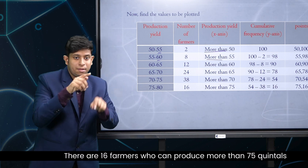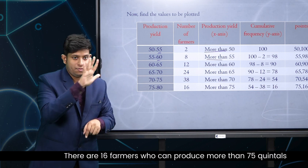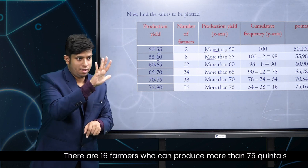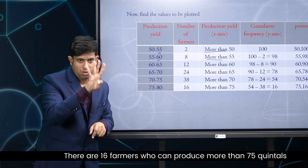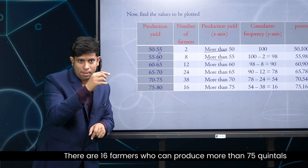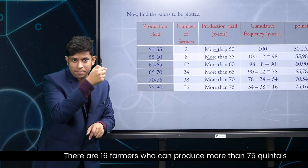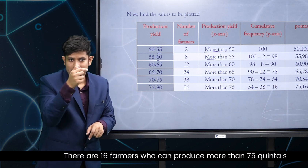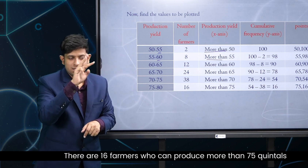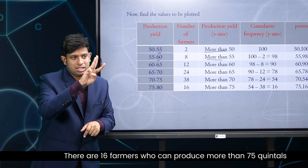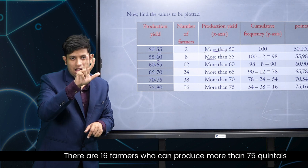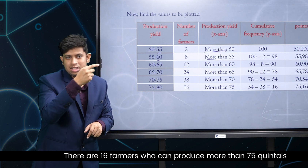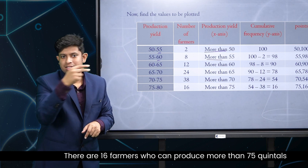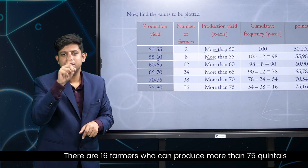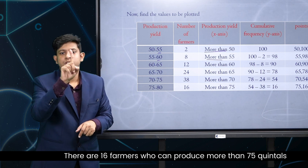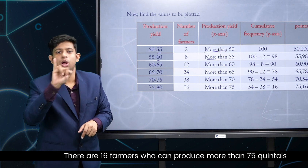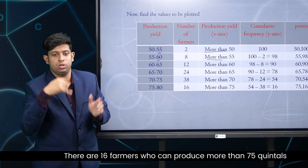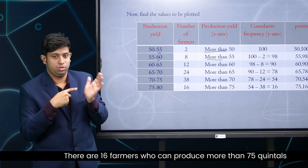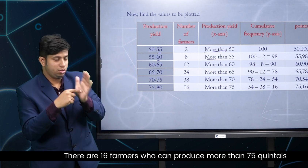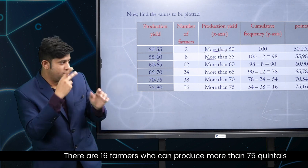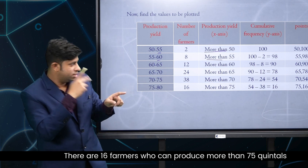16 farmers who can produce more than 75 quintals.